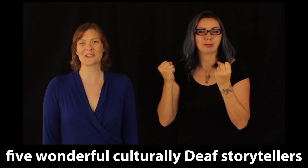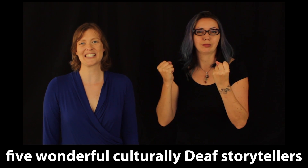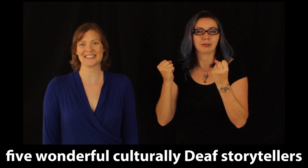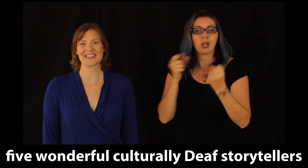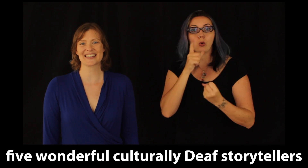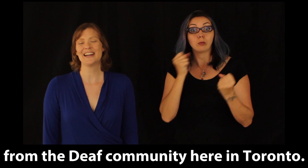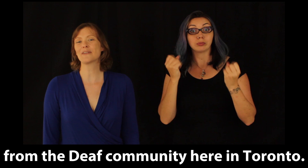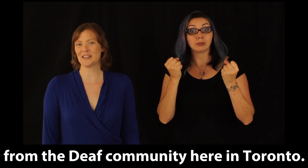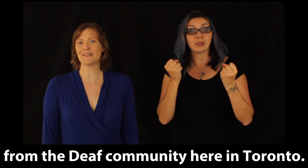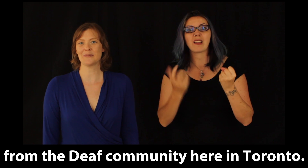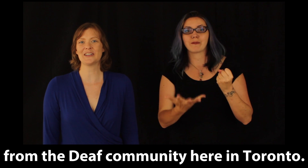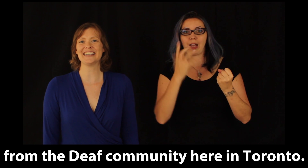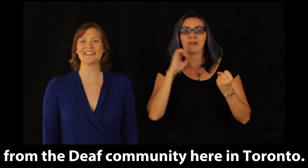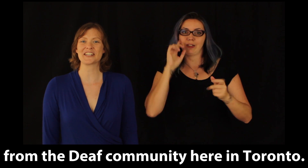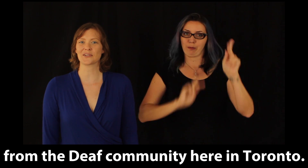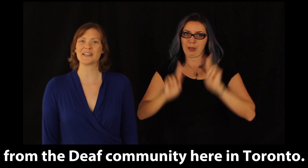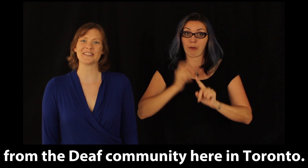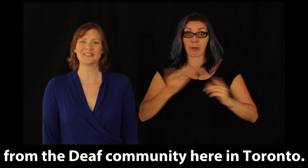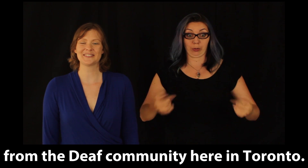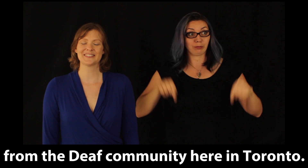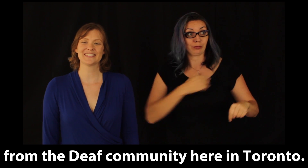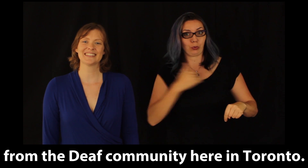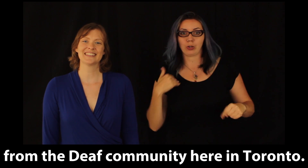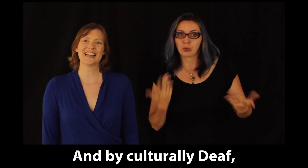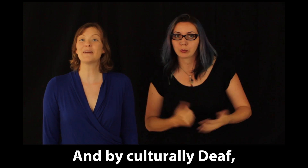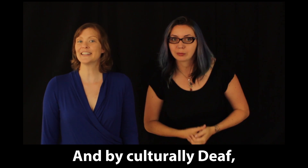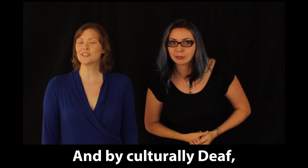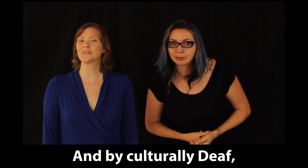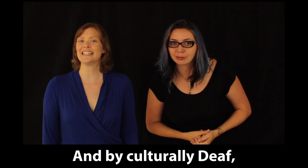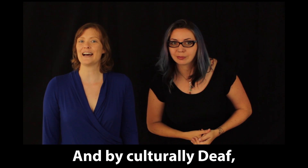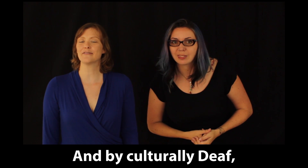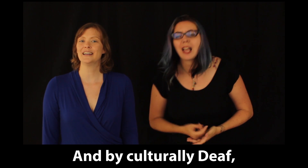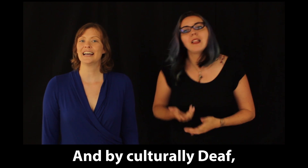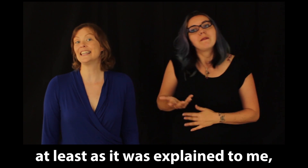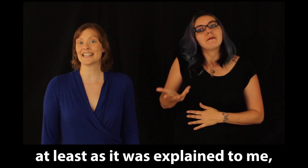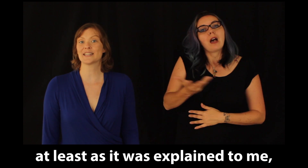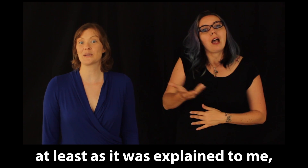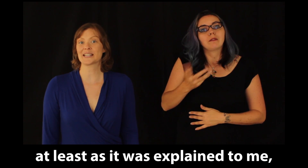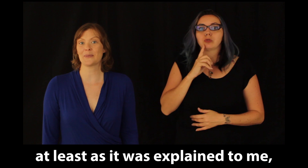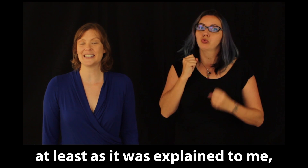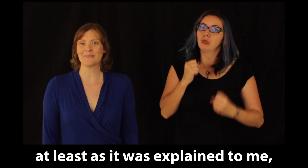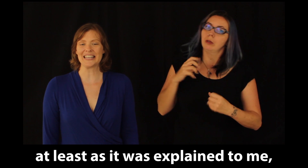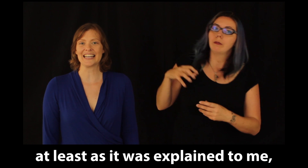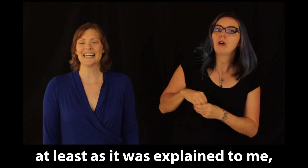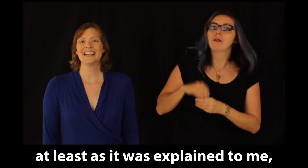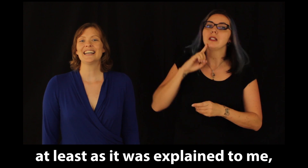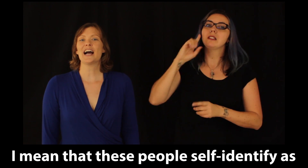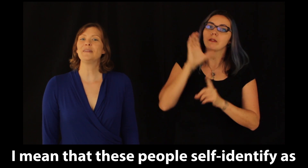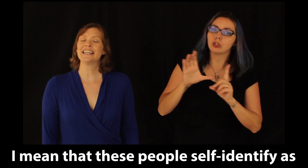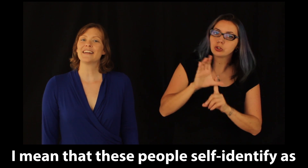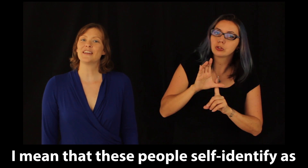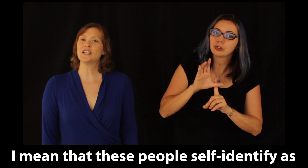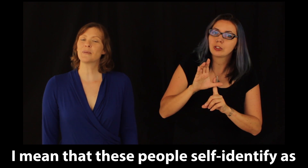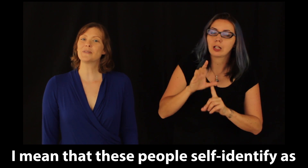deaf storytellers from the deaf community here in Toronto. And by culturally deaf, at least as it was explained to me,